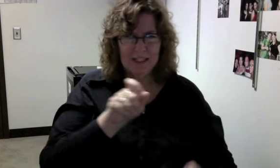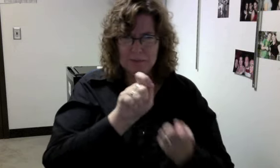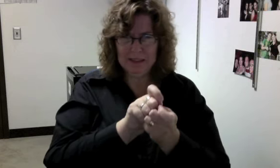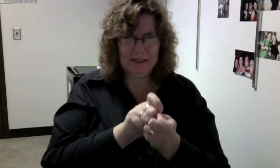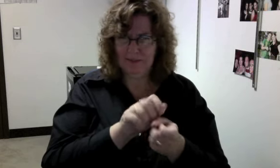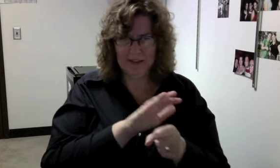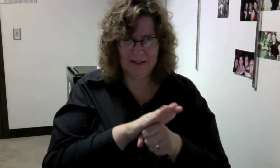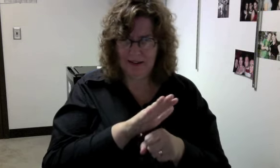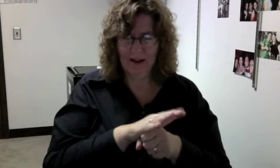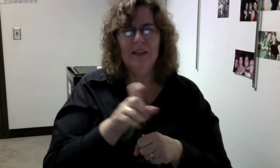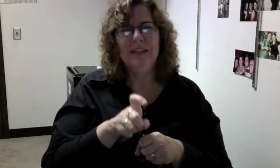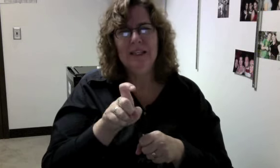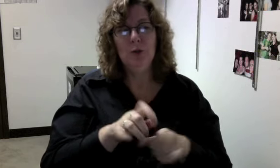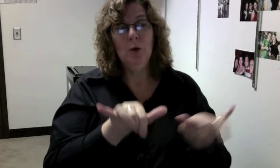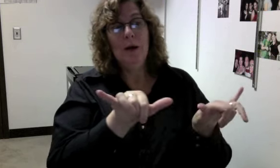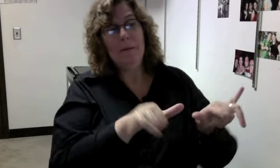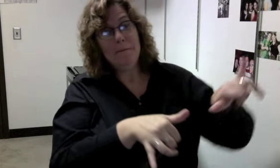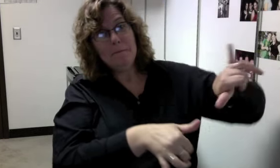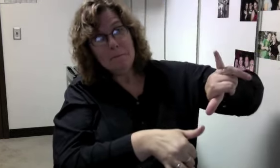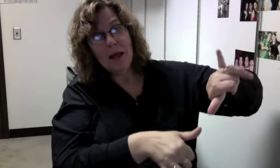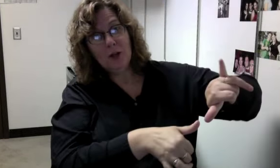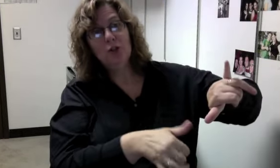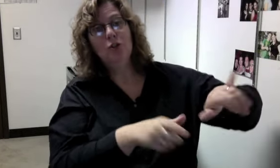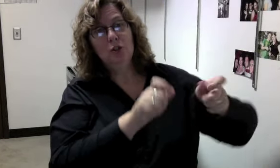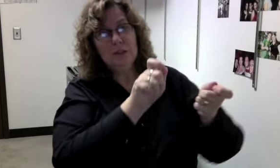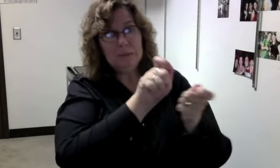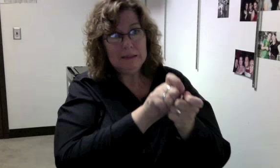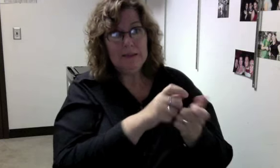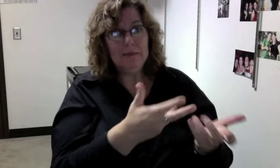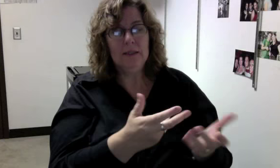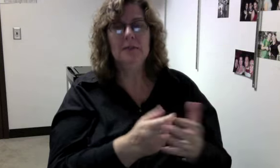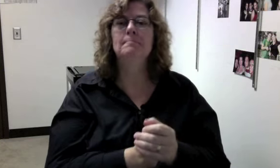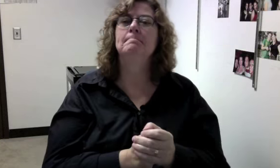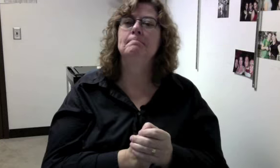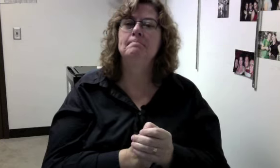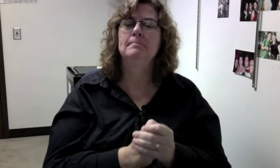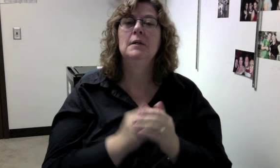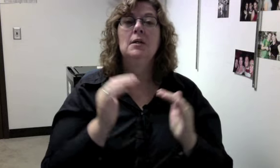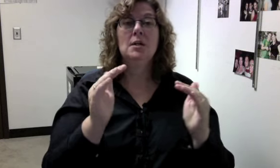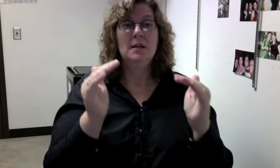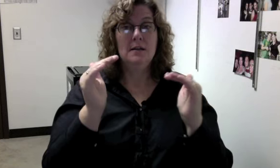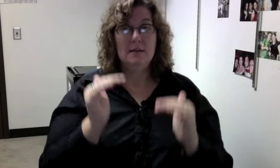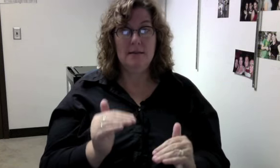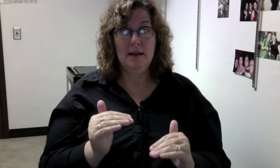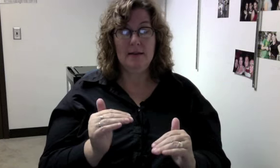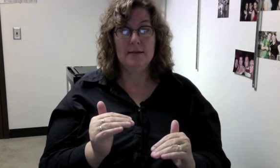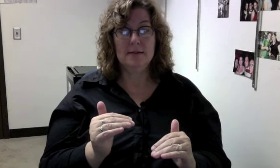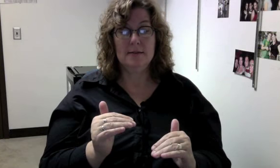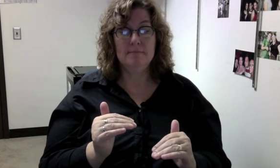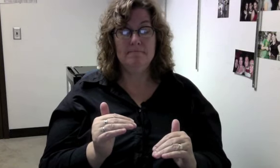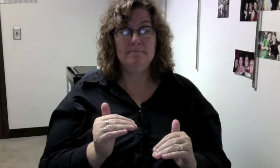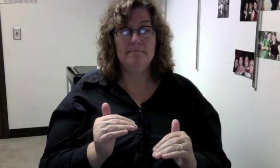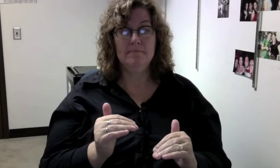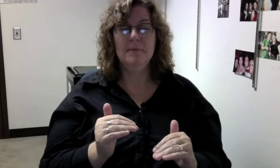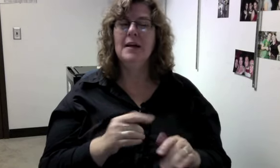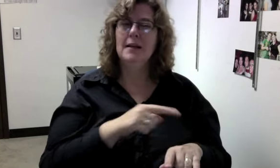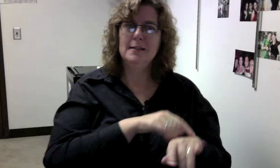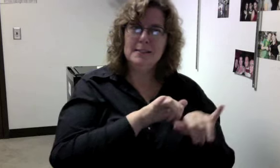Then you're going to collect and analyze data. Now, like I said before, this is happening at the same time as step 4, which is run the experiment.